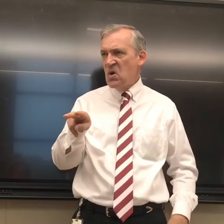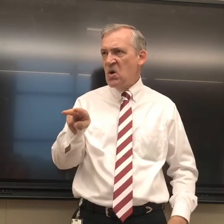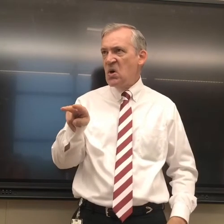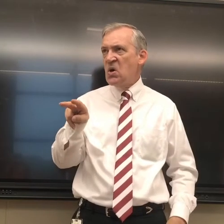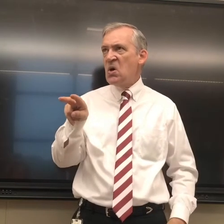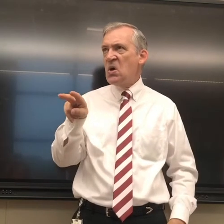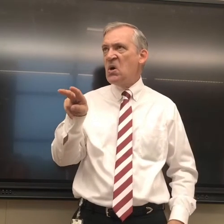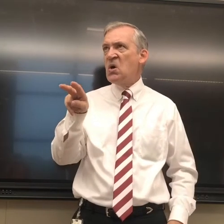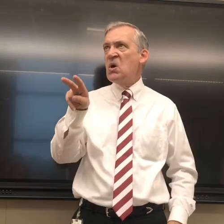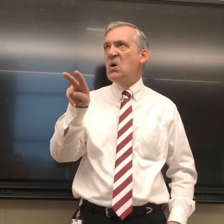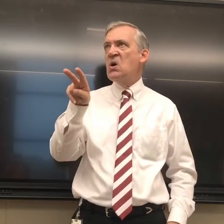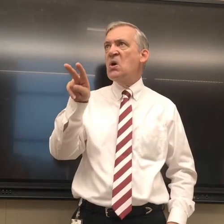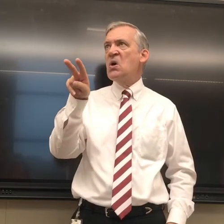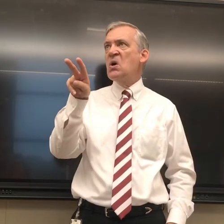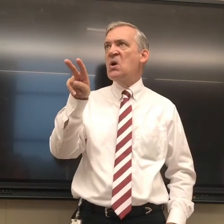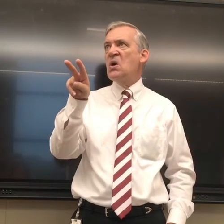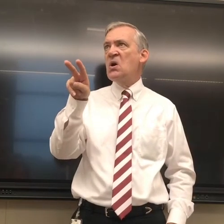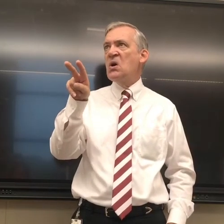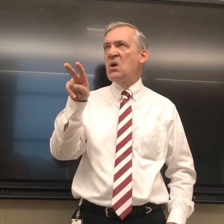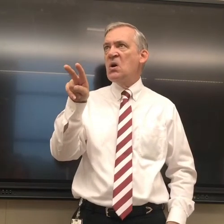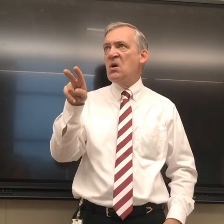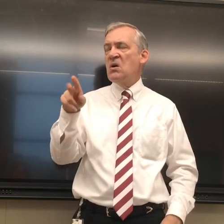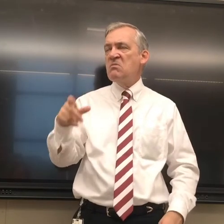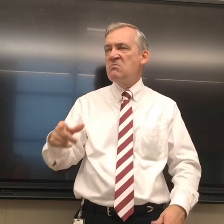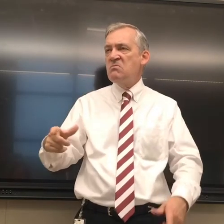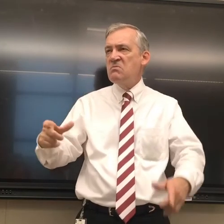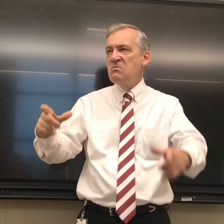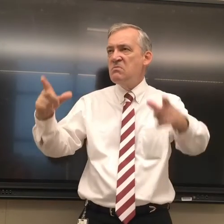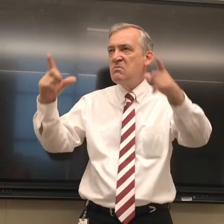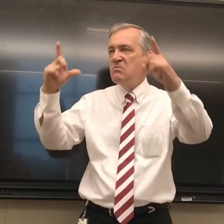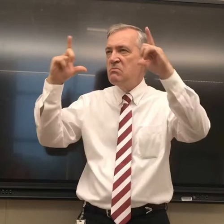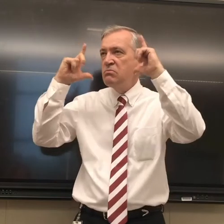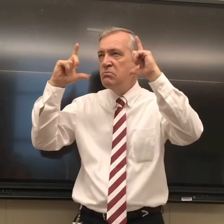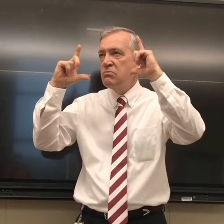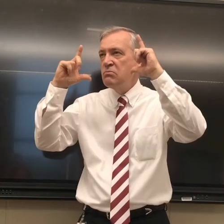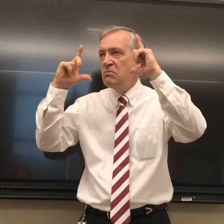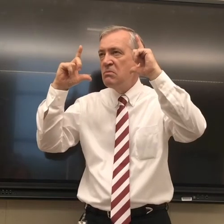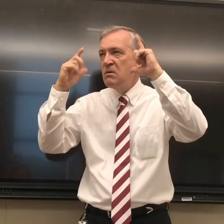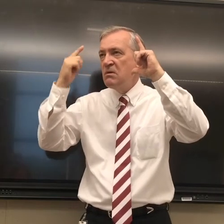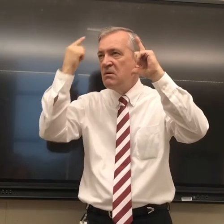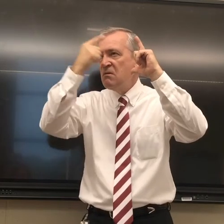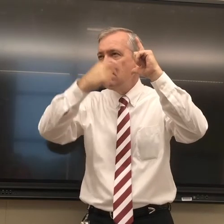and then the shadowed Indian face surrounded by stubby white hair.